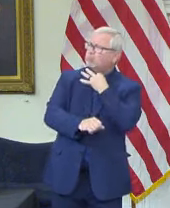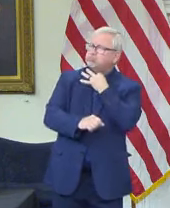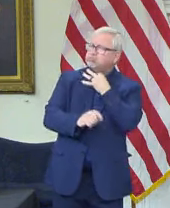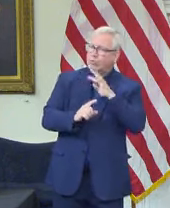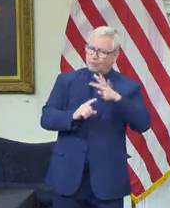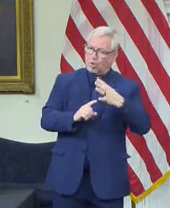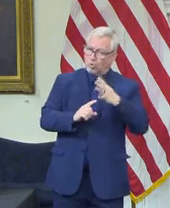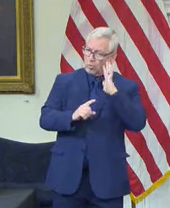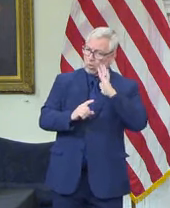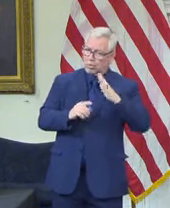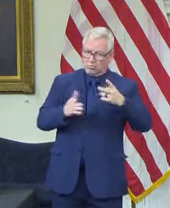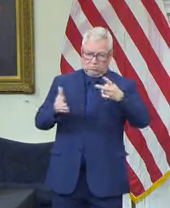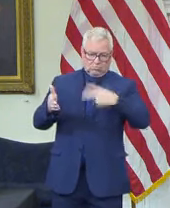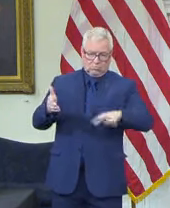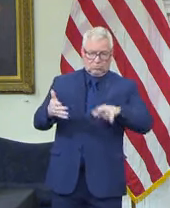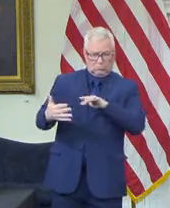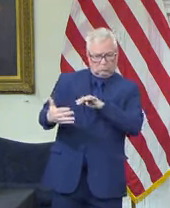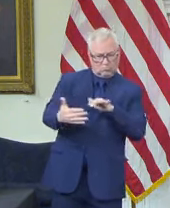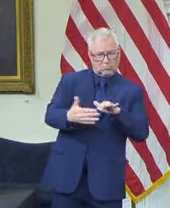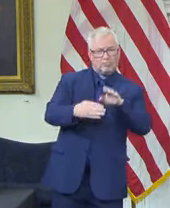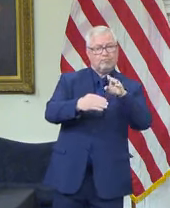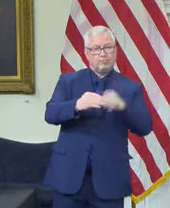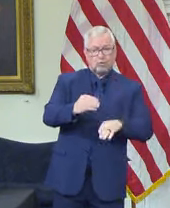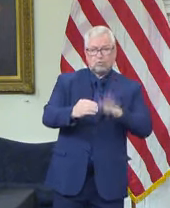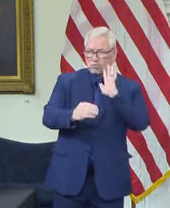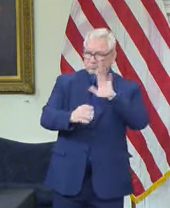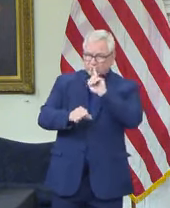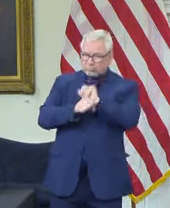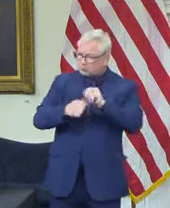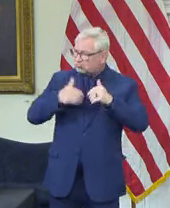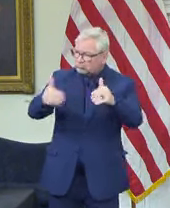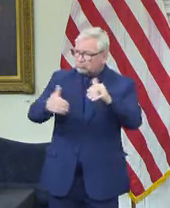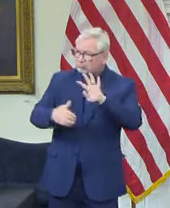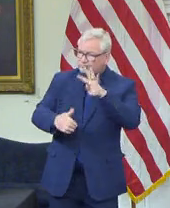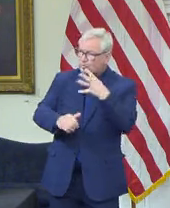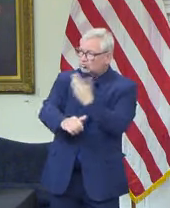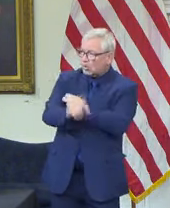know, the last time we decided it was necessary because, you know, we started